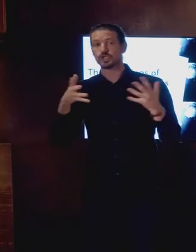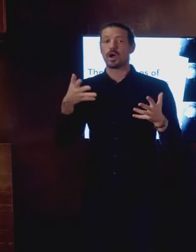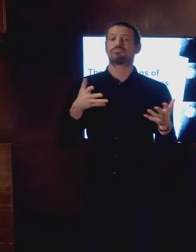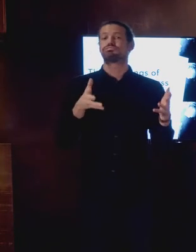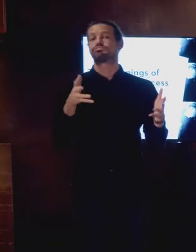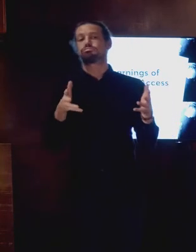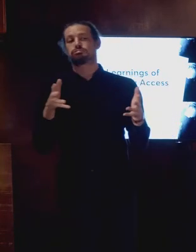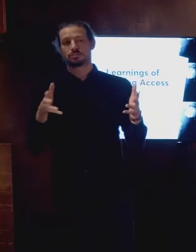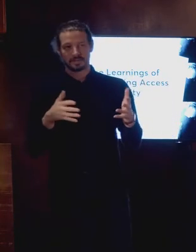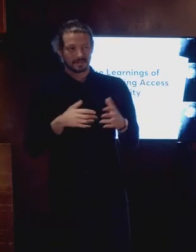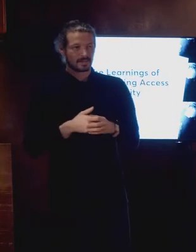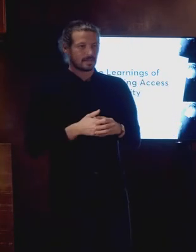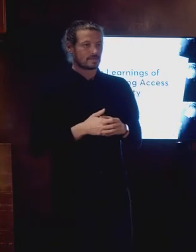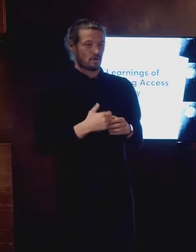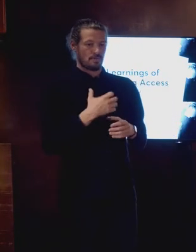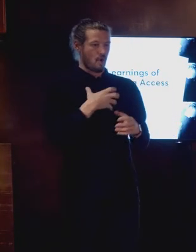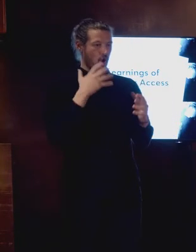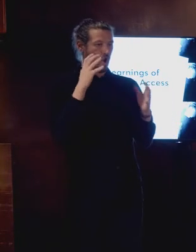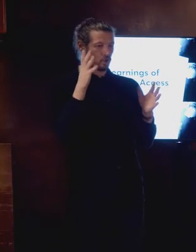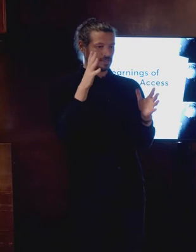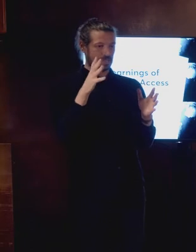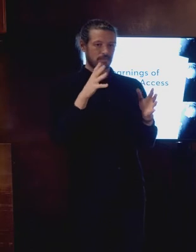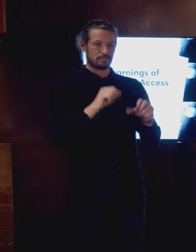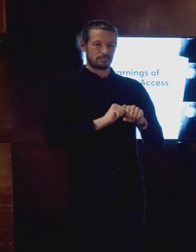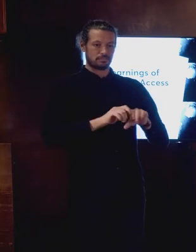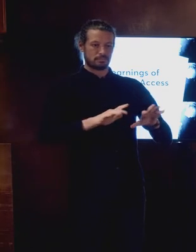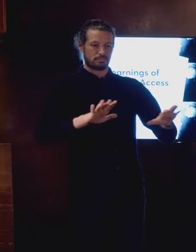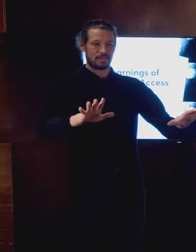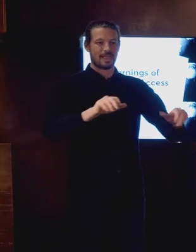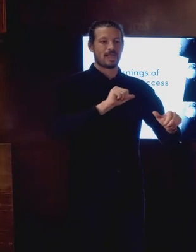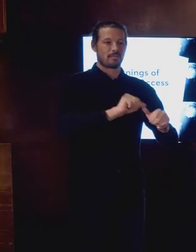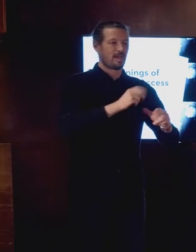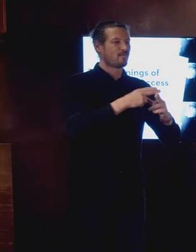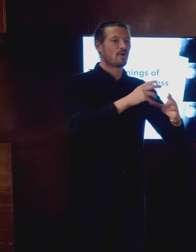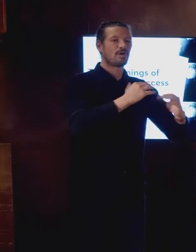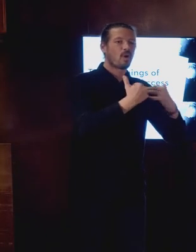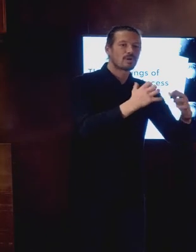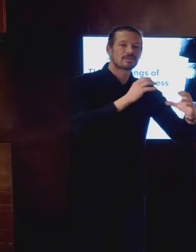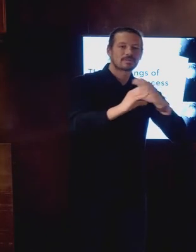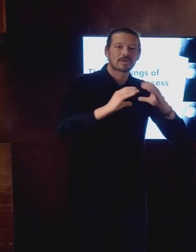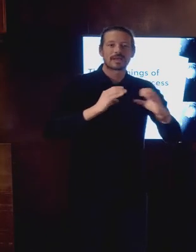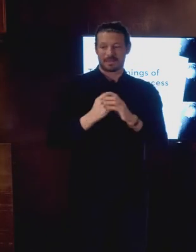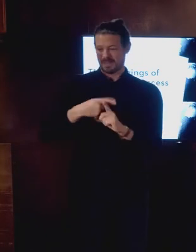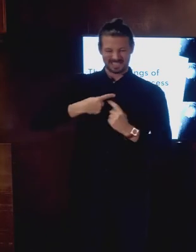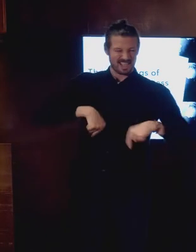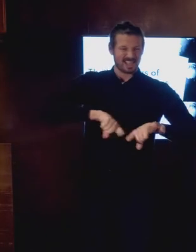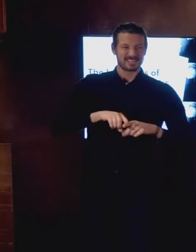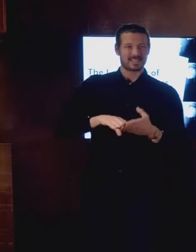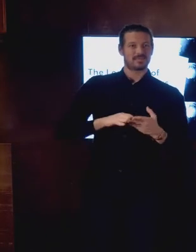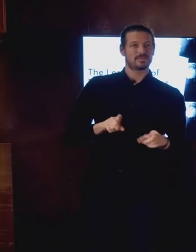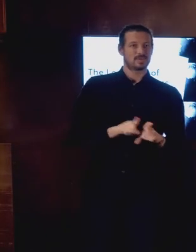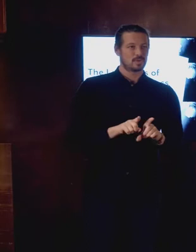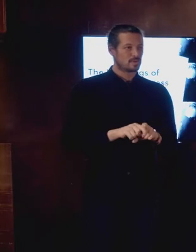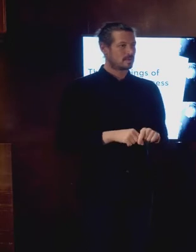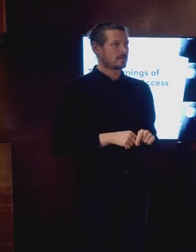the room who could speak Auslan, that the better the communication was with the audience as well. And also for us, it meant